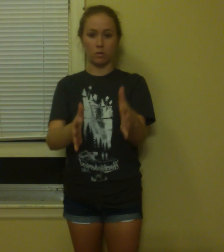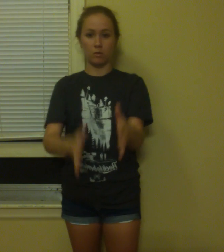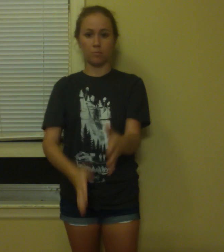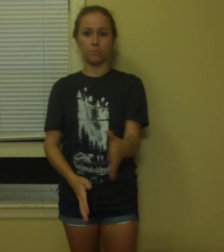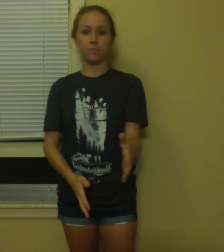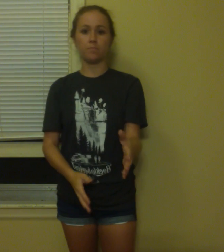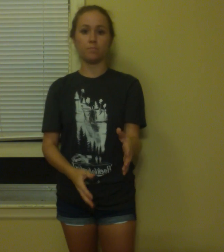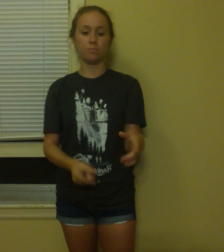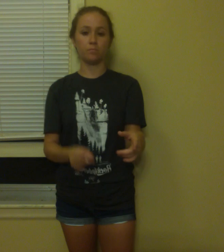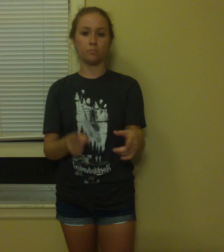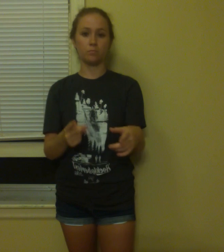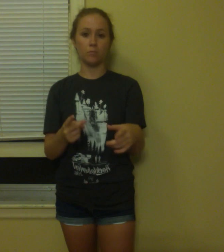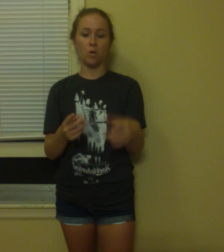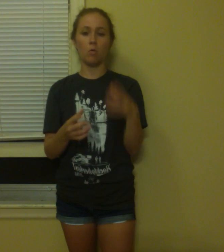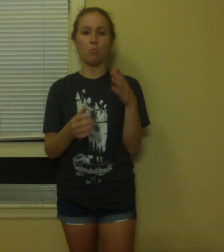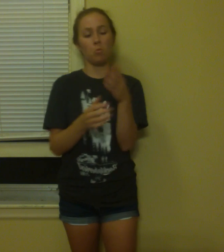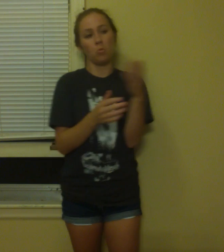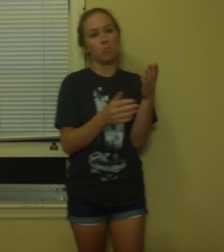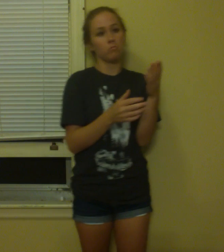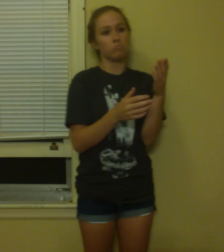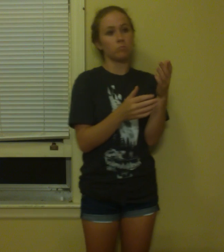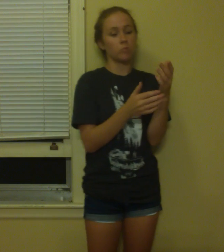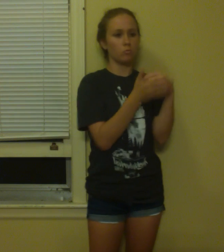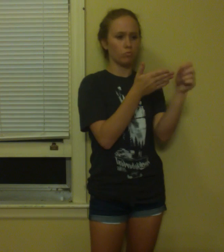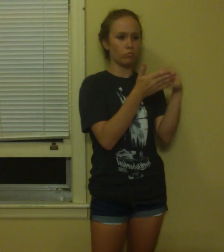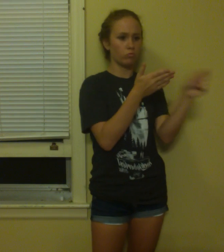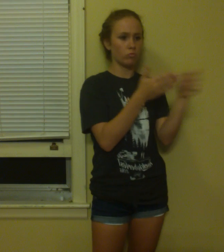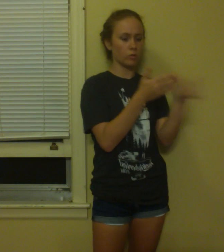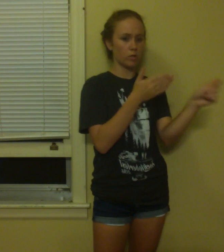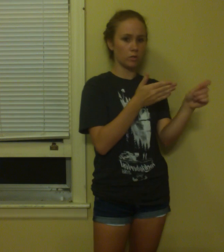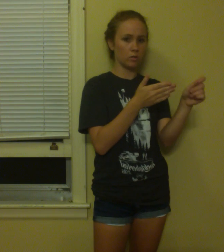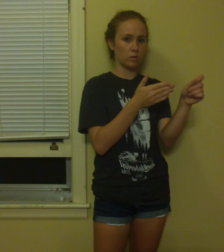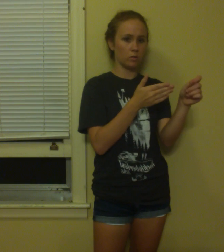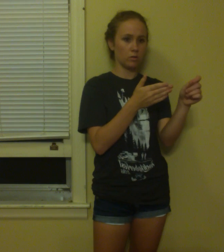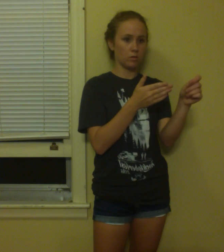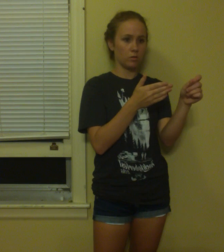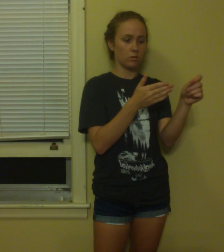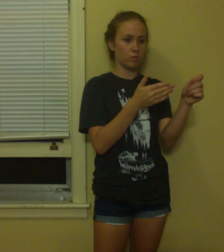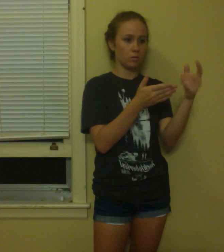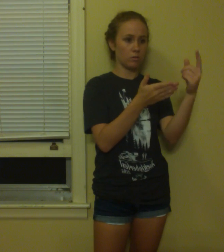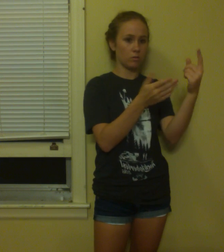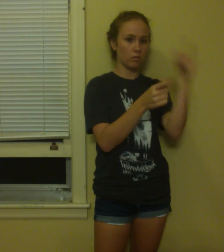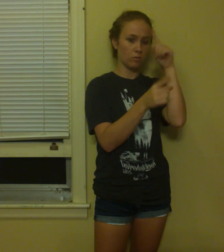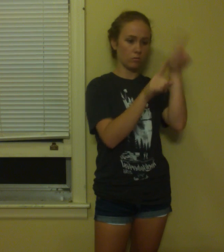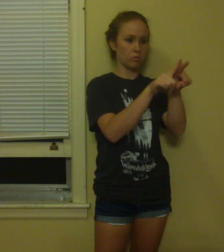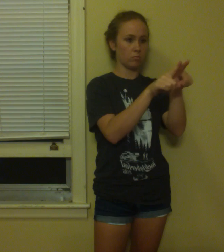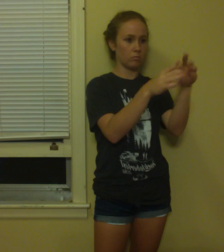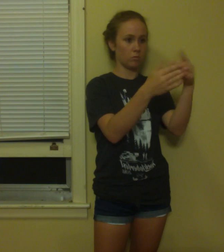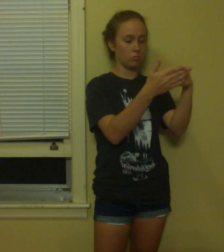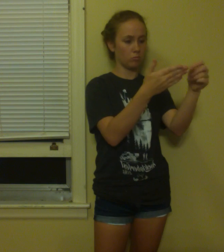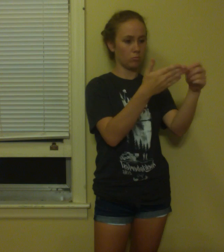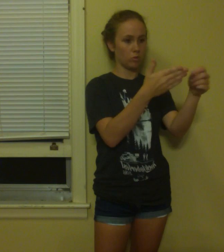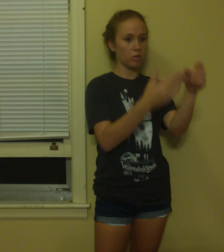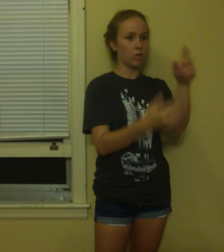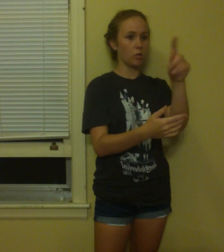says, I would like to sign a treaty with Satan, Lord of Darkness. We are best friends forever. Not that this current president or any president would ever do